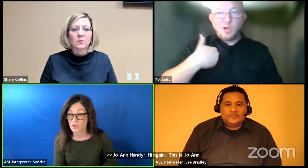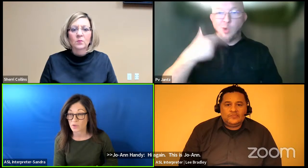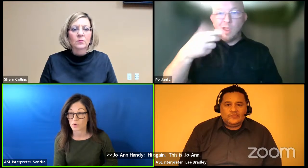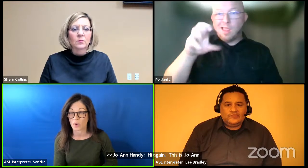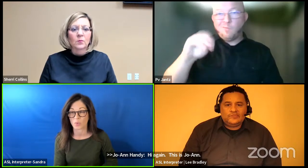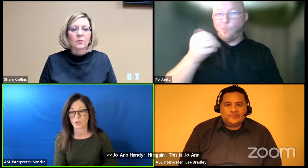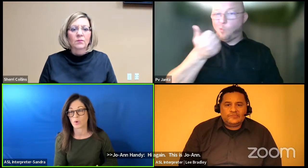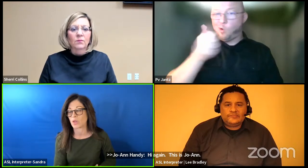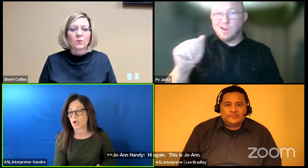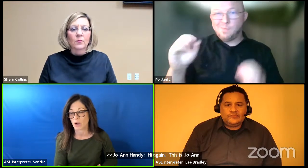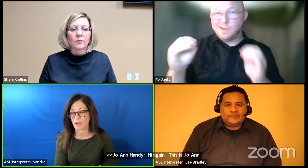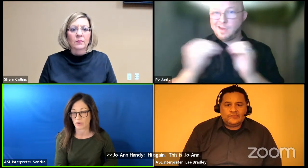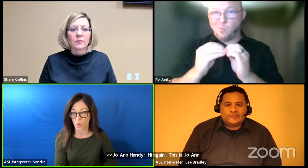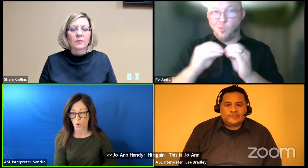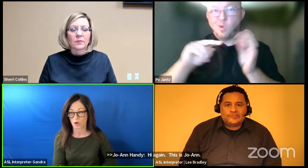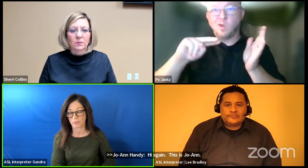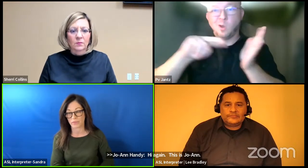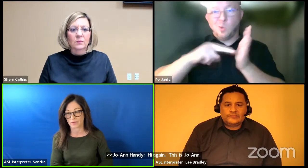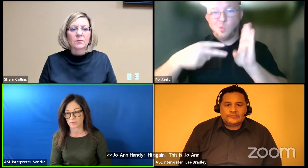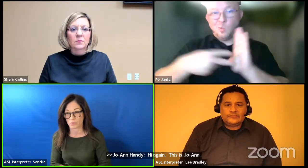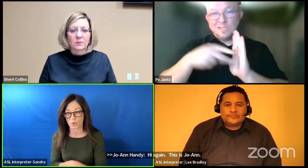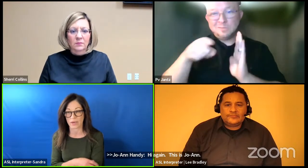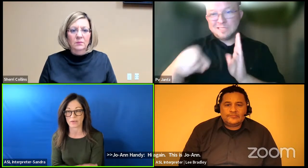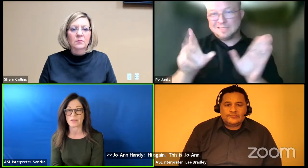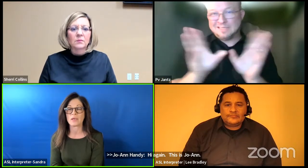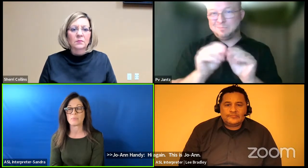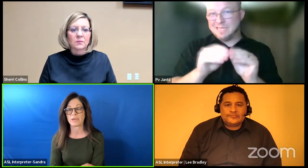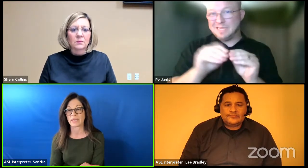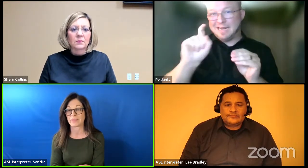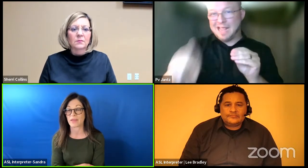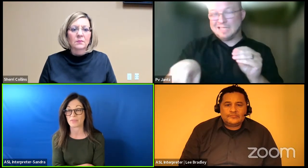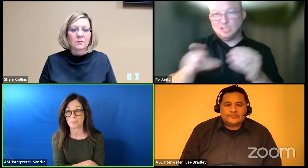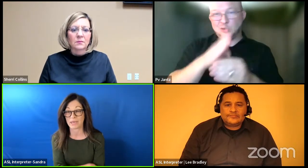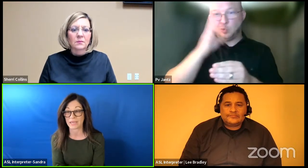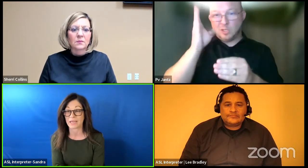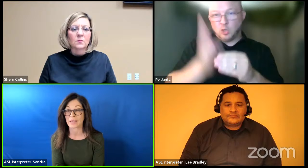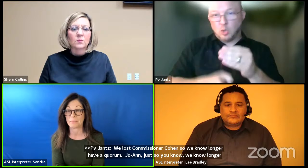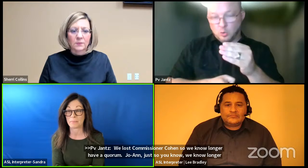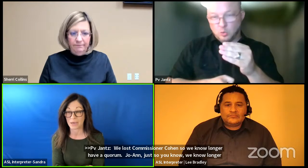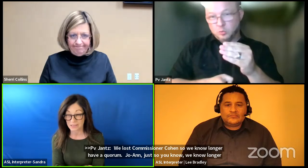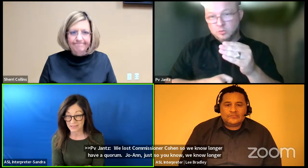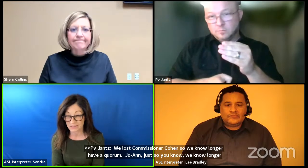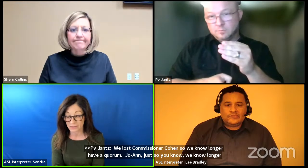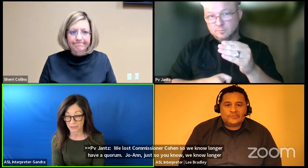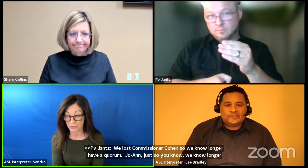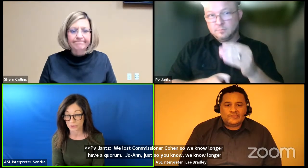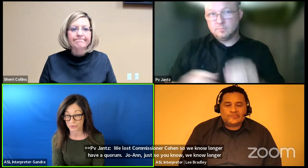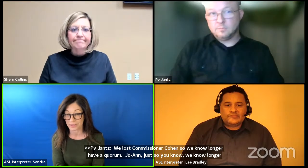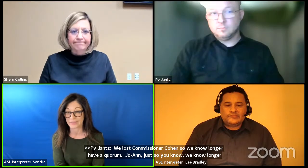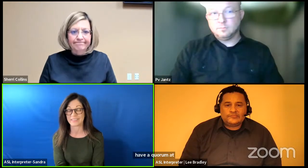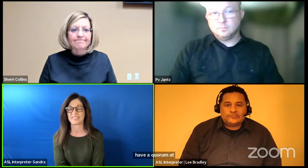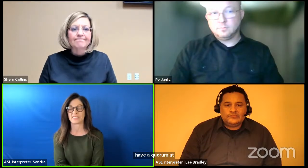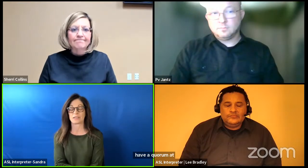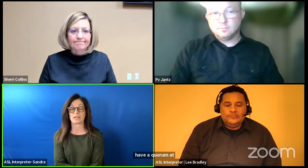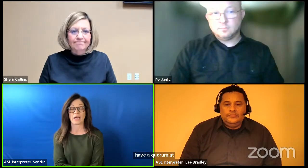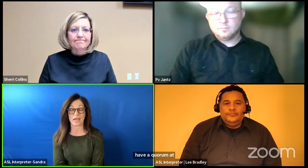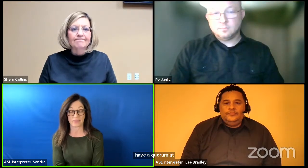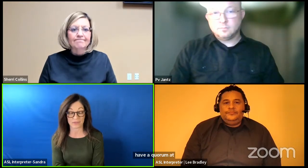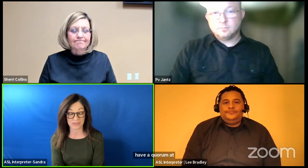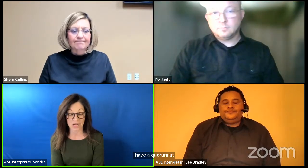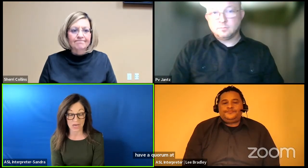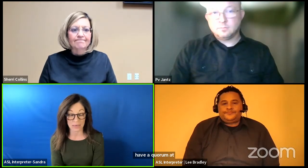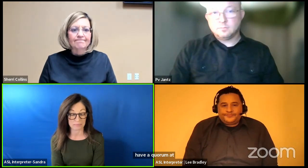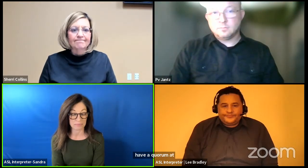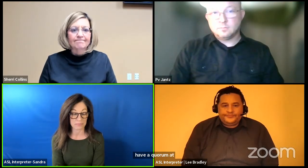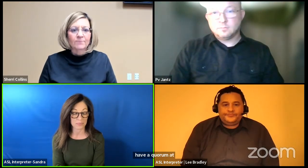Joanne, just so you know, we no longer have a quorum at this point, meaning that the meeting must conclude